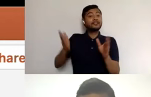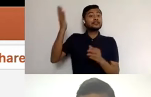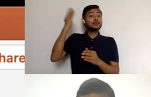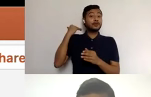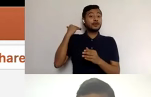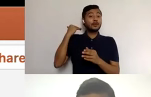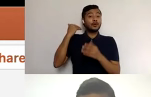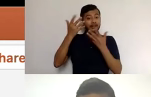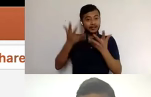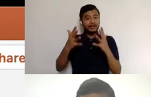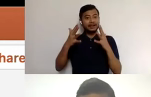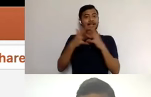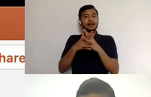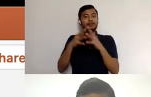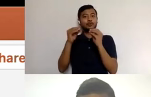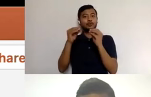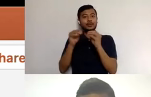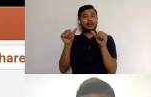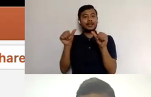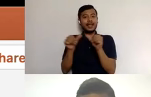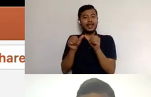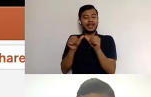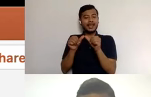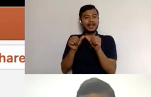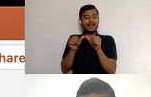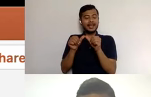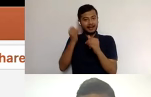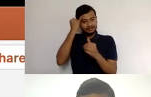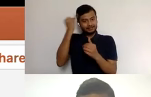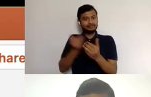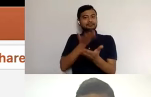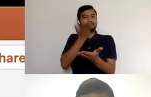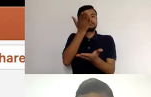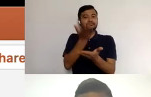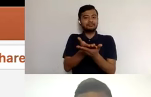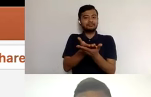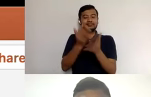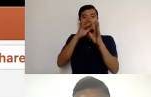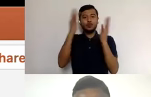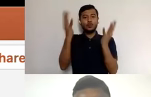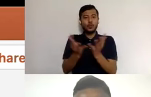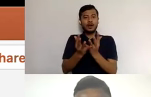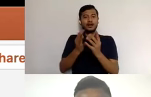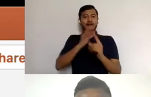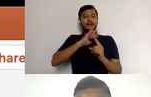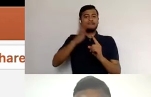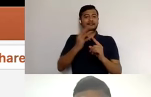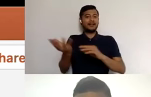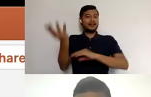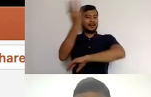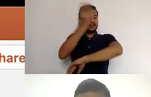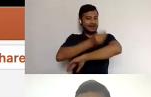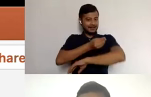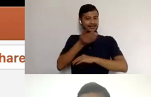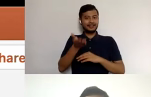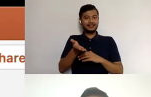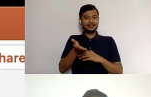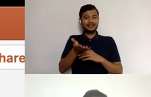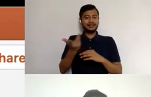establishing World Wi-Fi Day. And the purpose is to help fund Wi-Fi deployments that will connect the